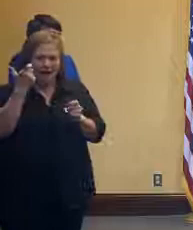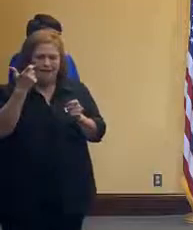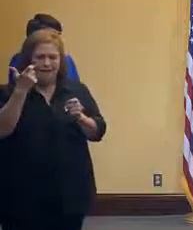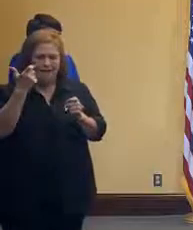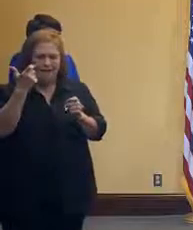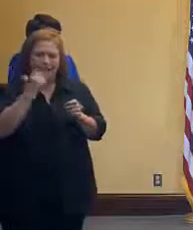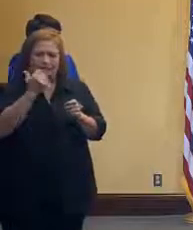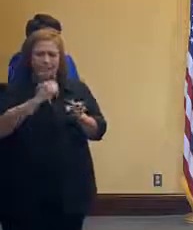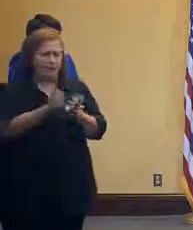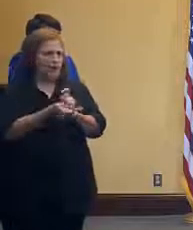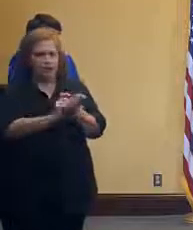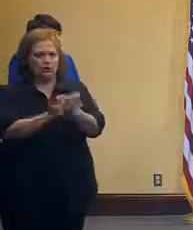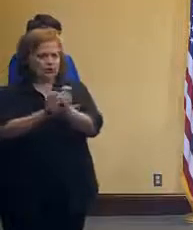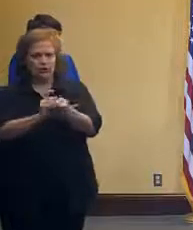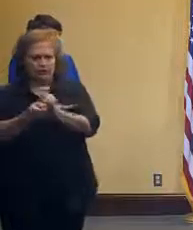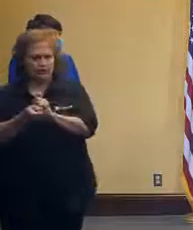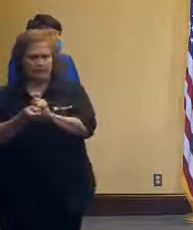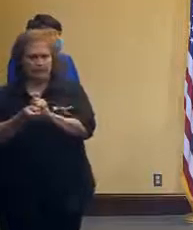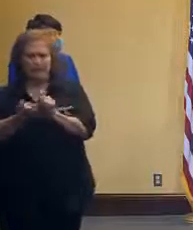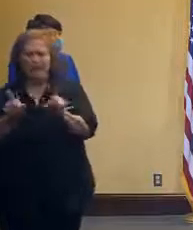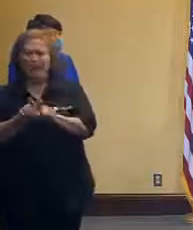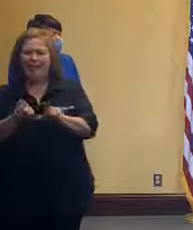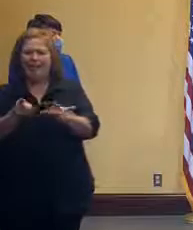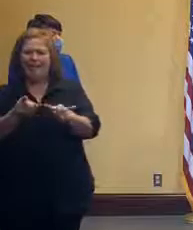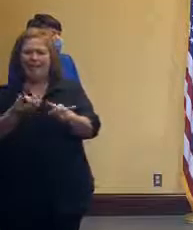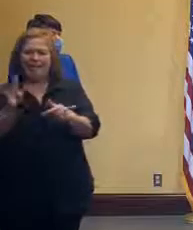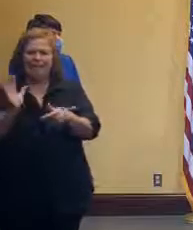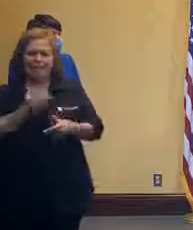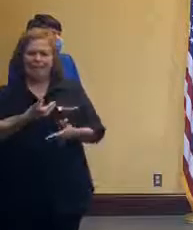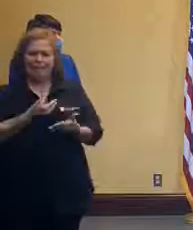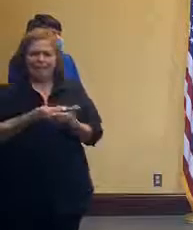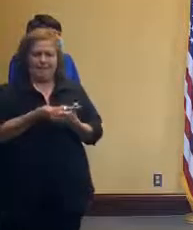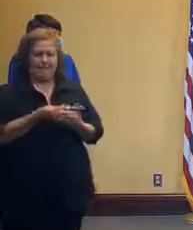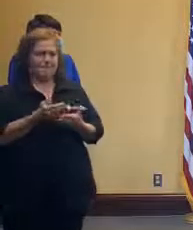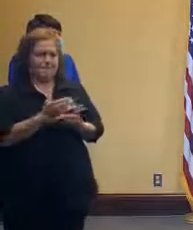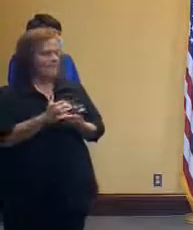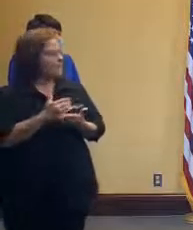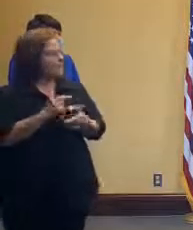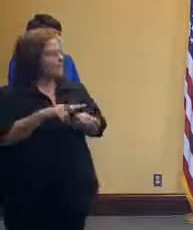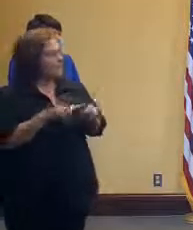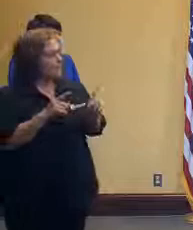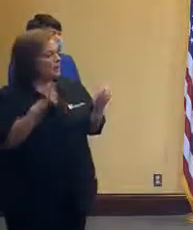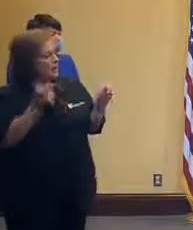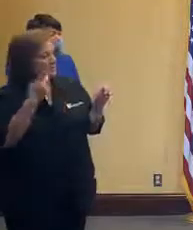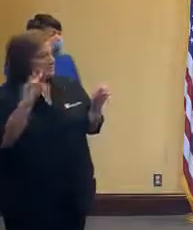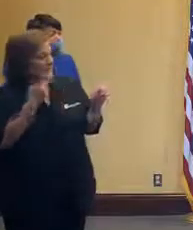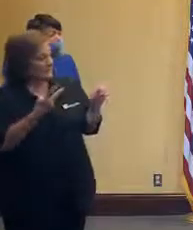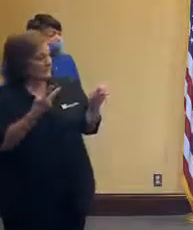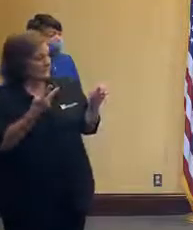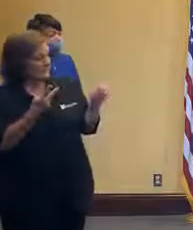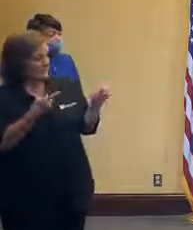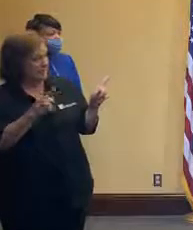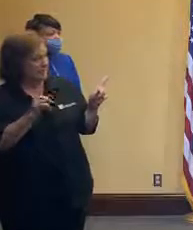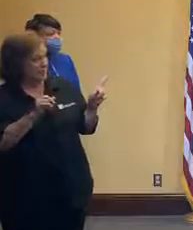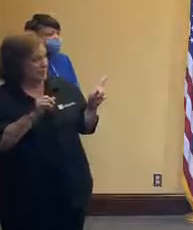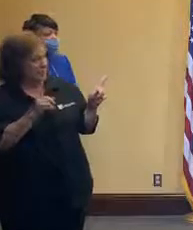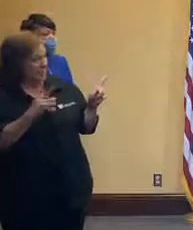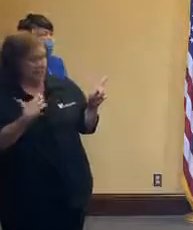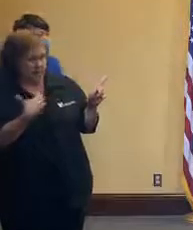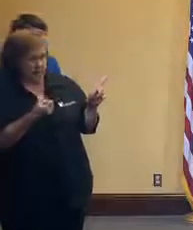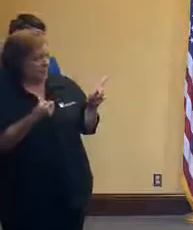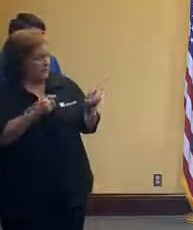every single day, as well as they do in the economy. But this sets a baseline kind of where we can start evaluating post-recovery time.